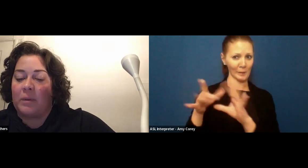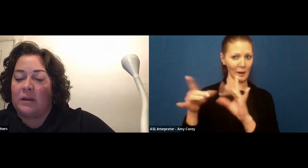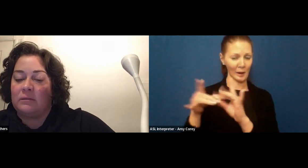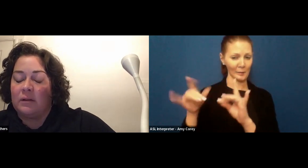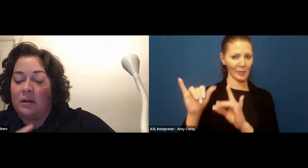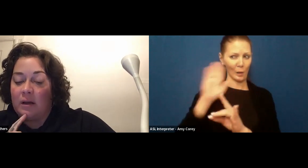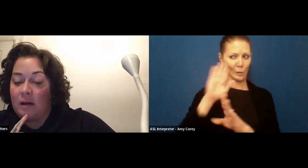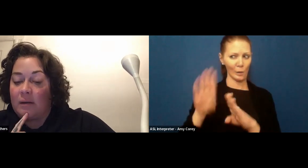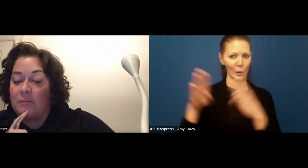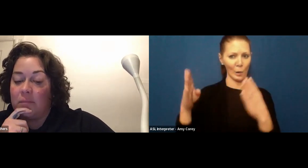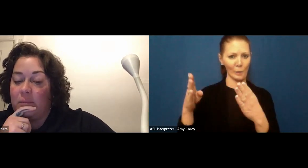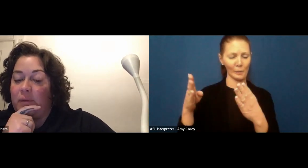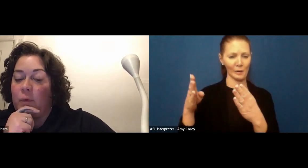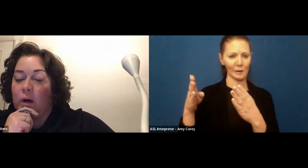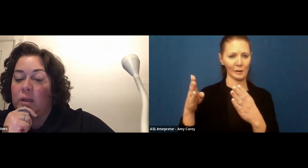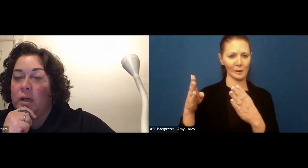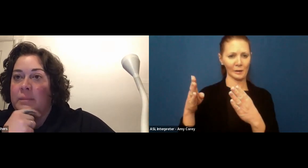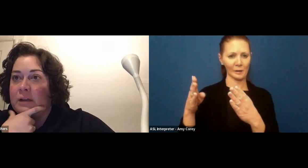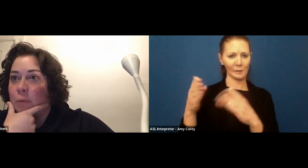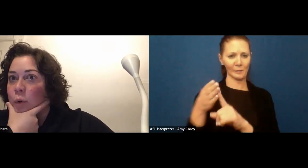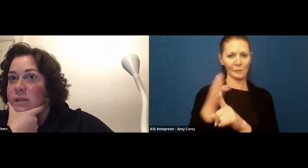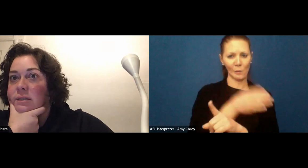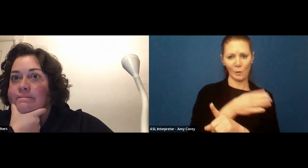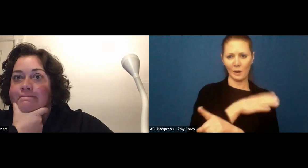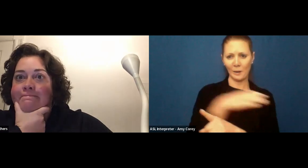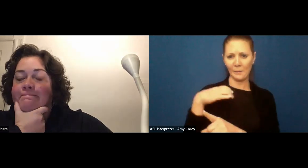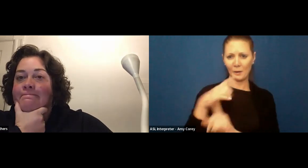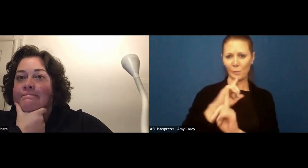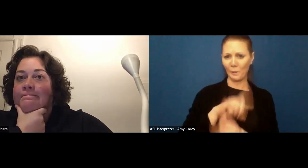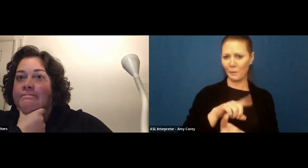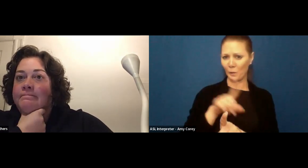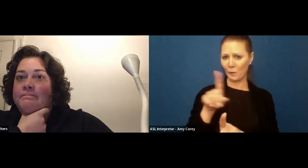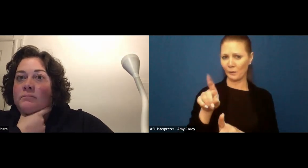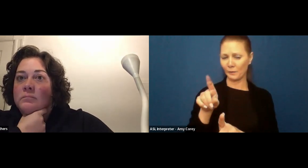be open before the committee reports?